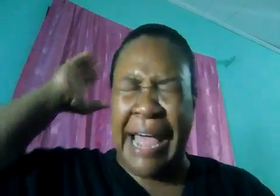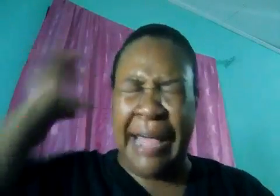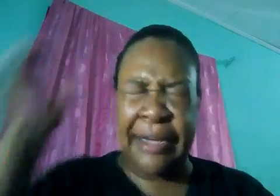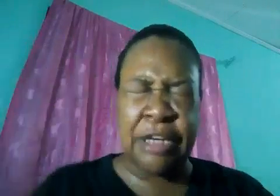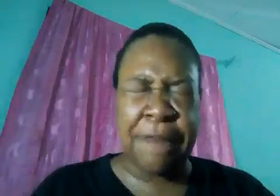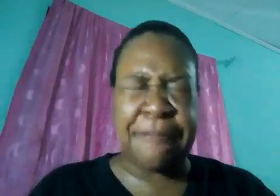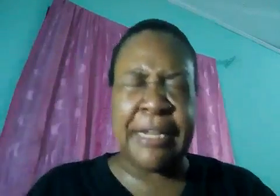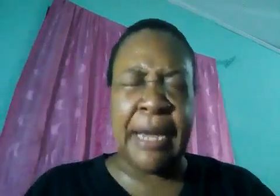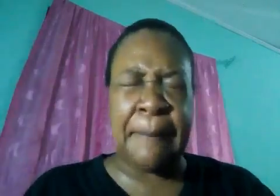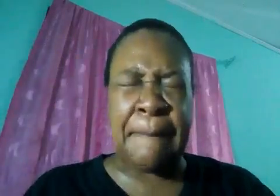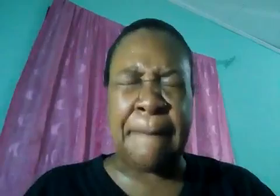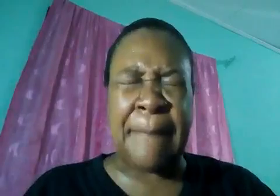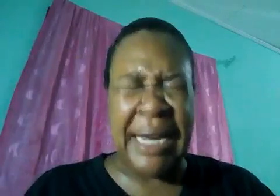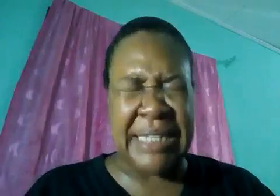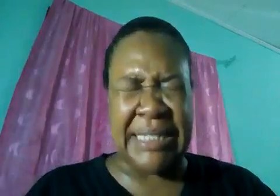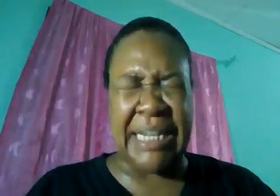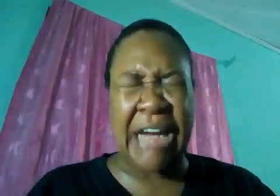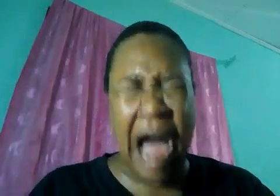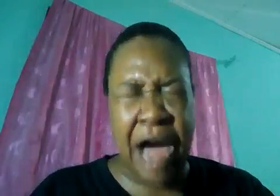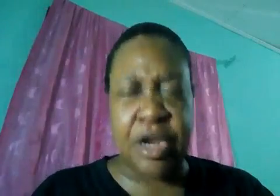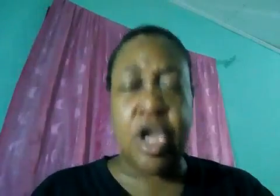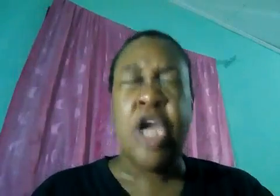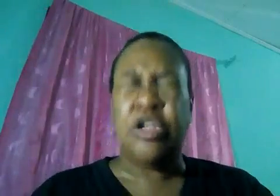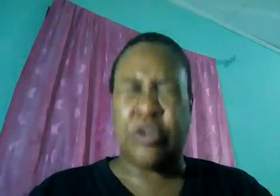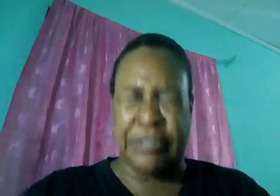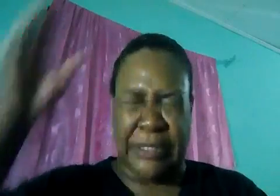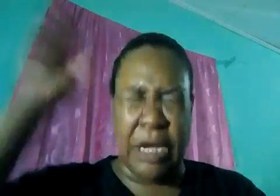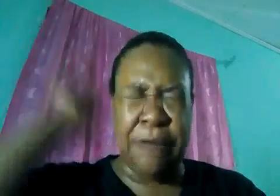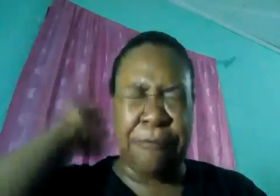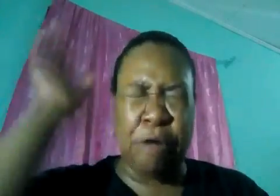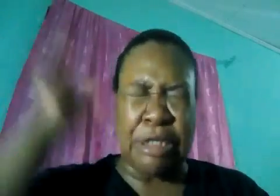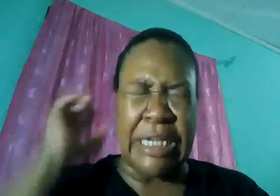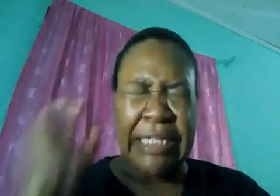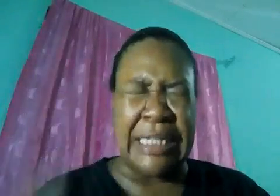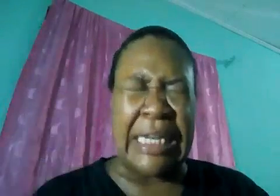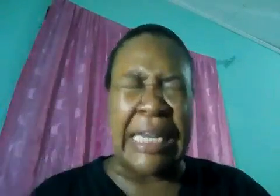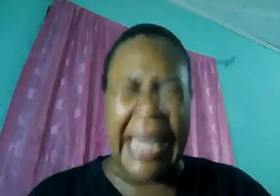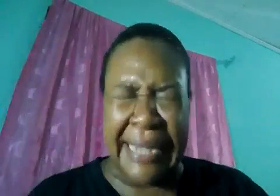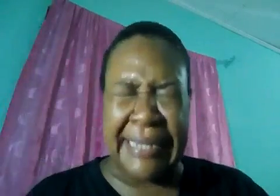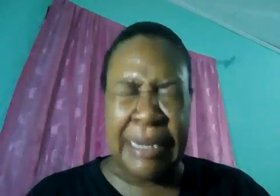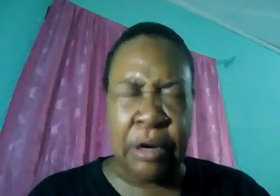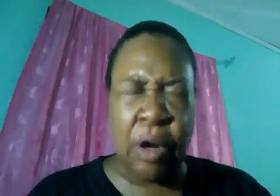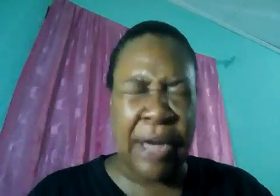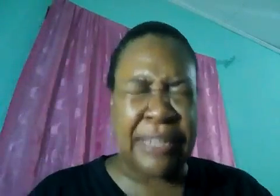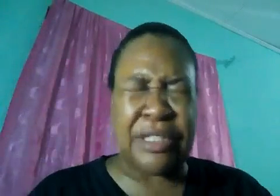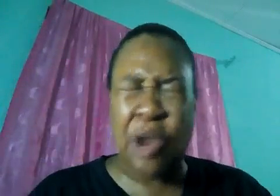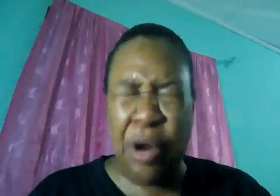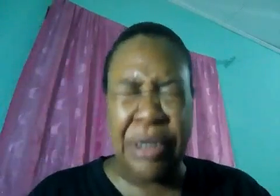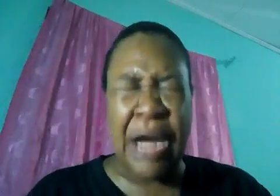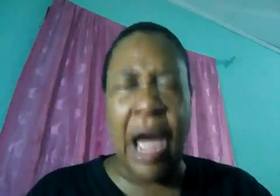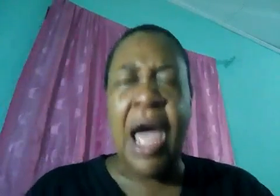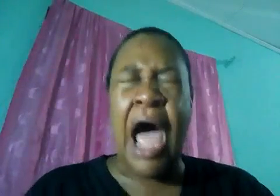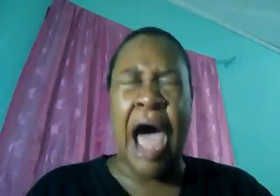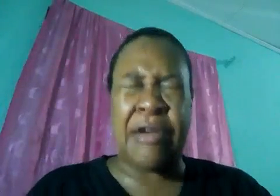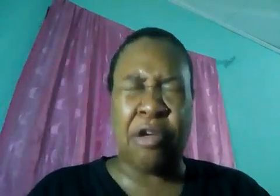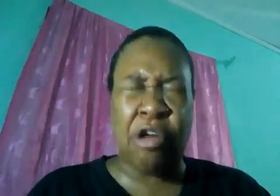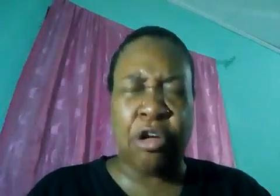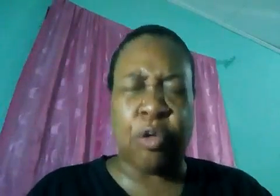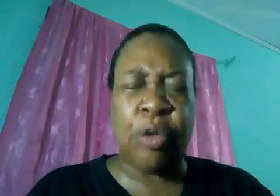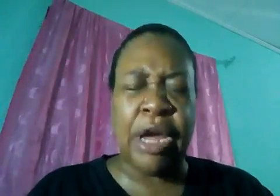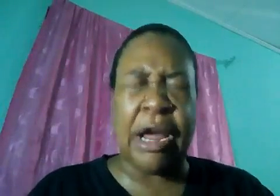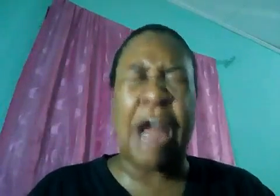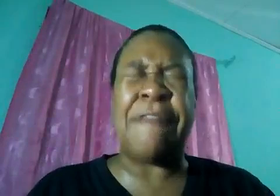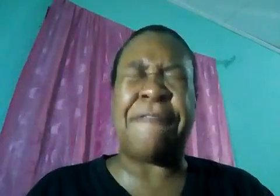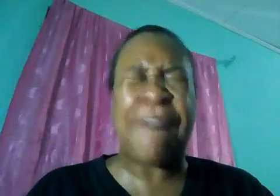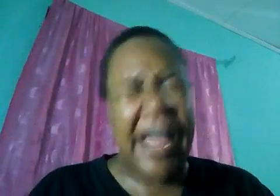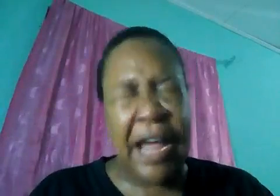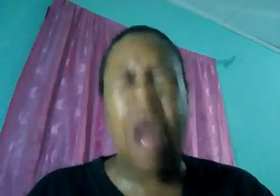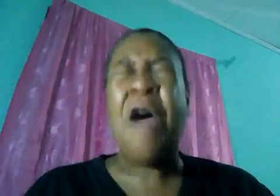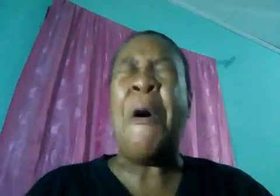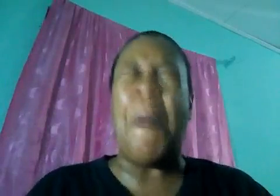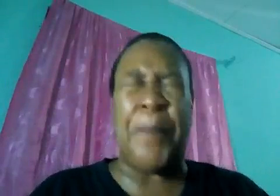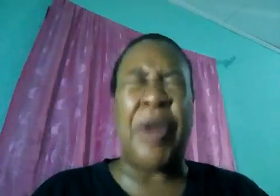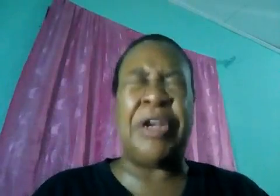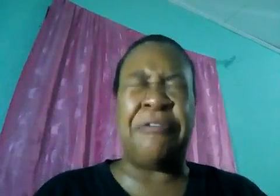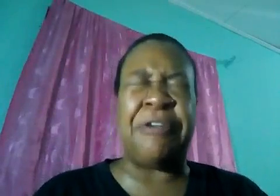the Almighty God to send forth his lightning and thunder and earthquake and fire upon every demons